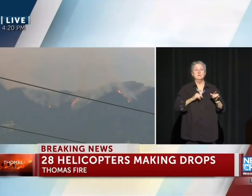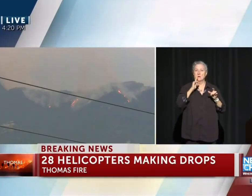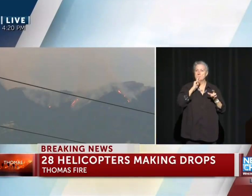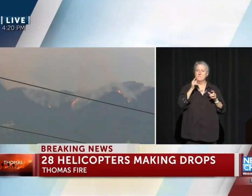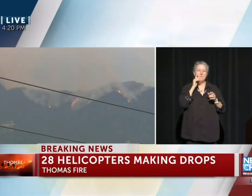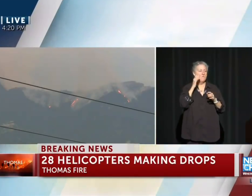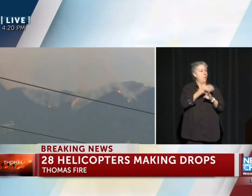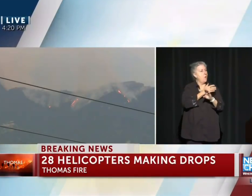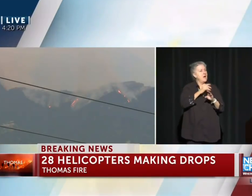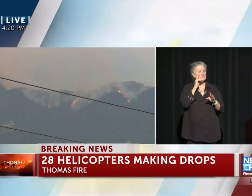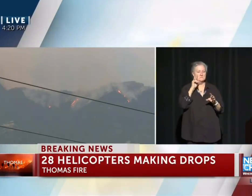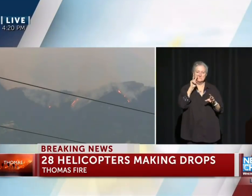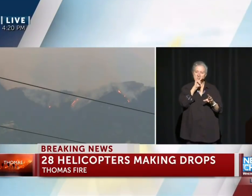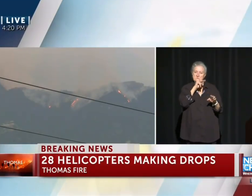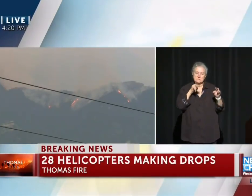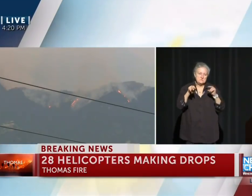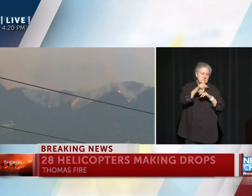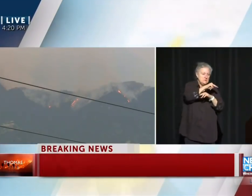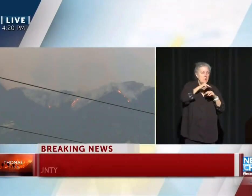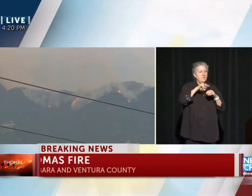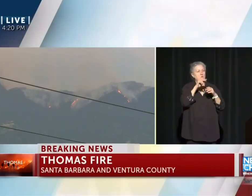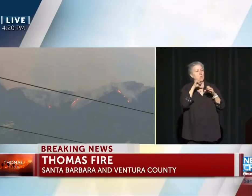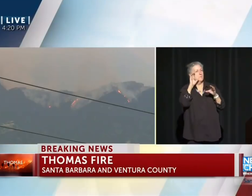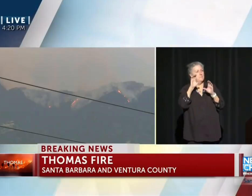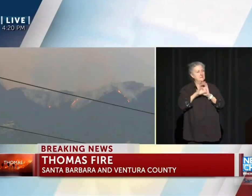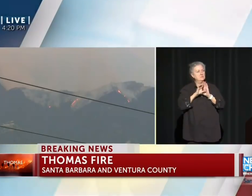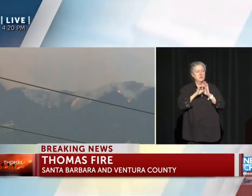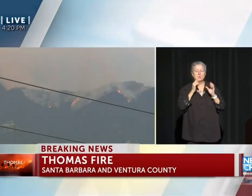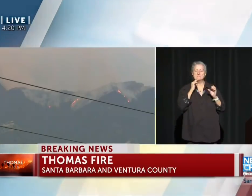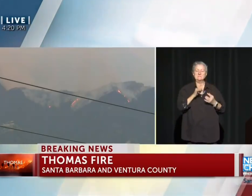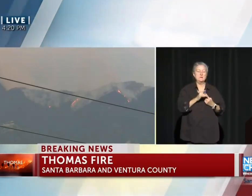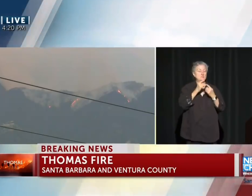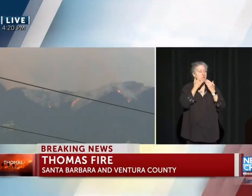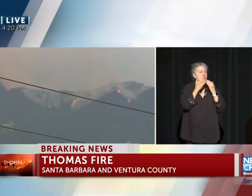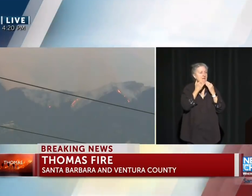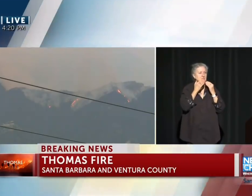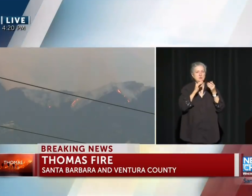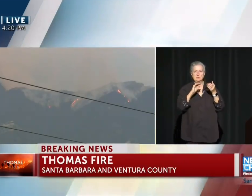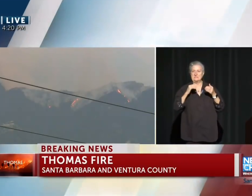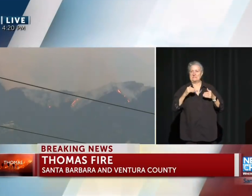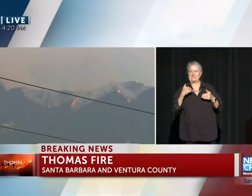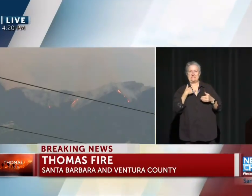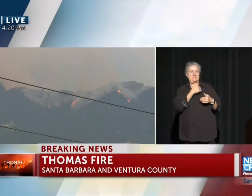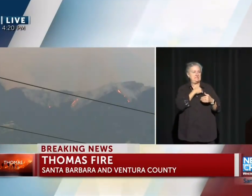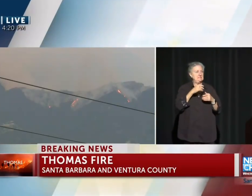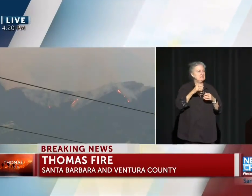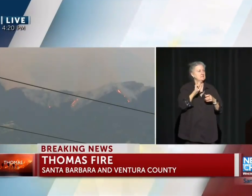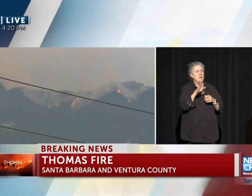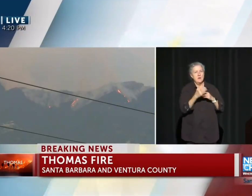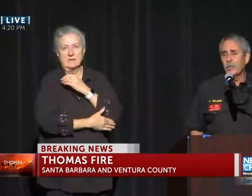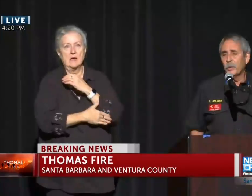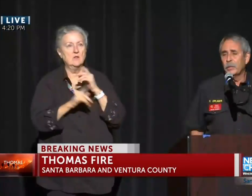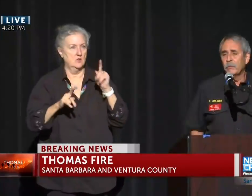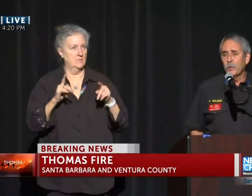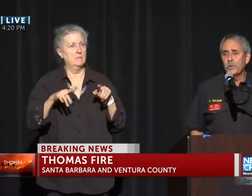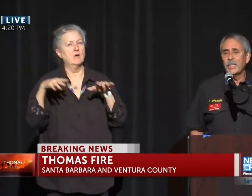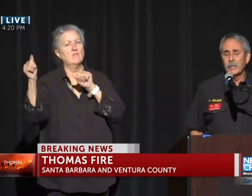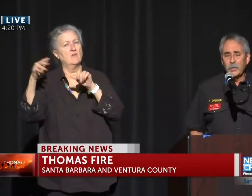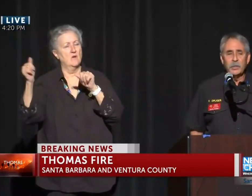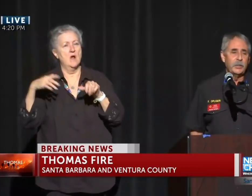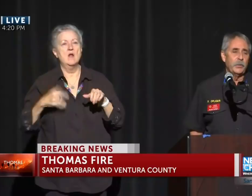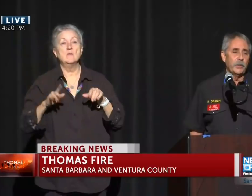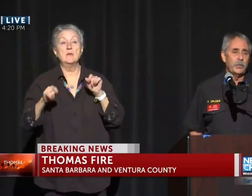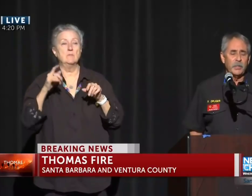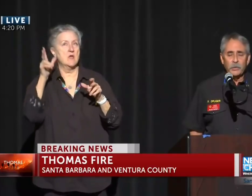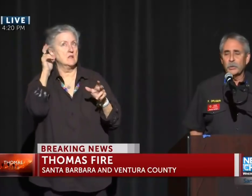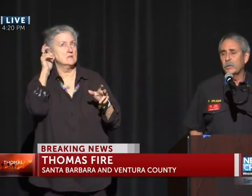picture of the fire, I really want to take a time to special thanks to the citizens of Santa Barbara County and those folks that are evacuated, the folks